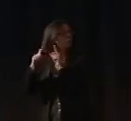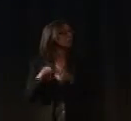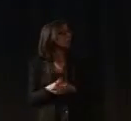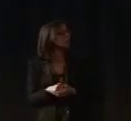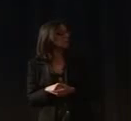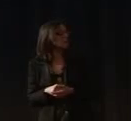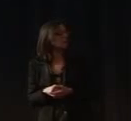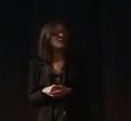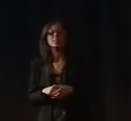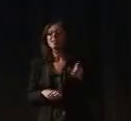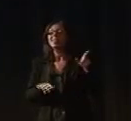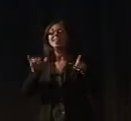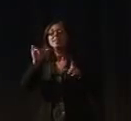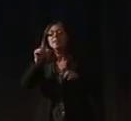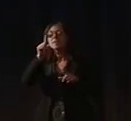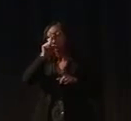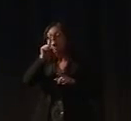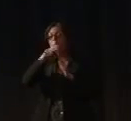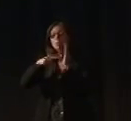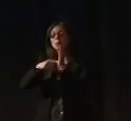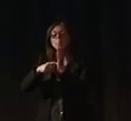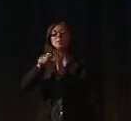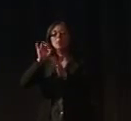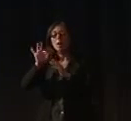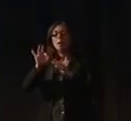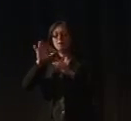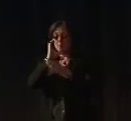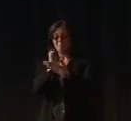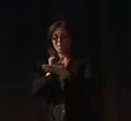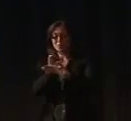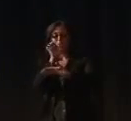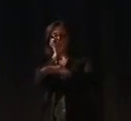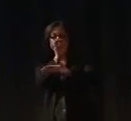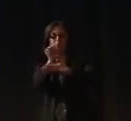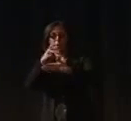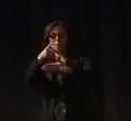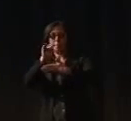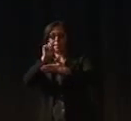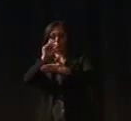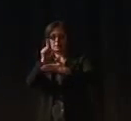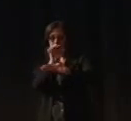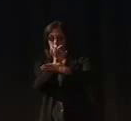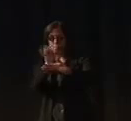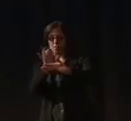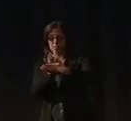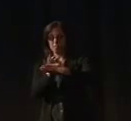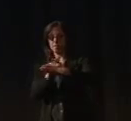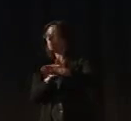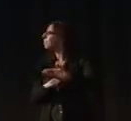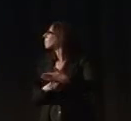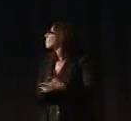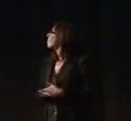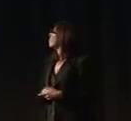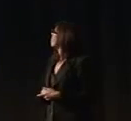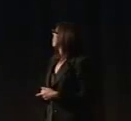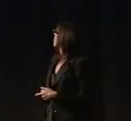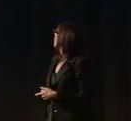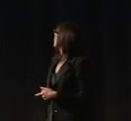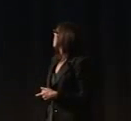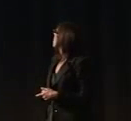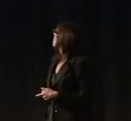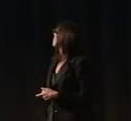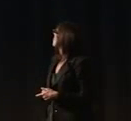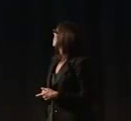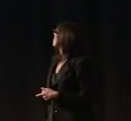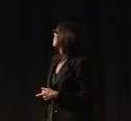re-representation of the pixels. So it's actually bored into polystyrene before it will be